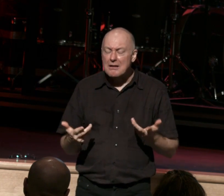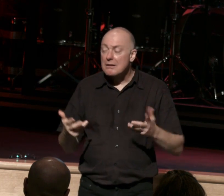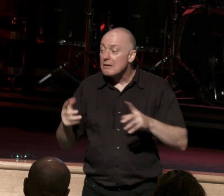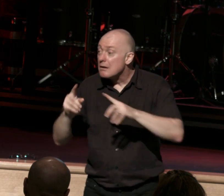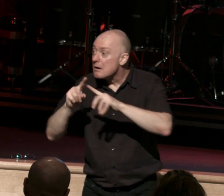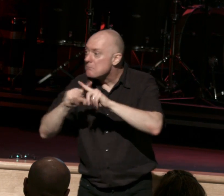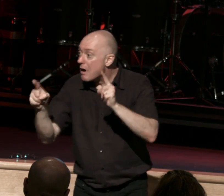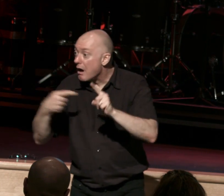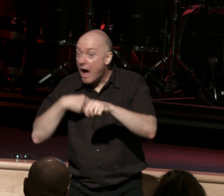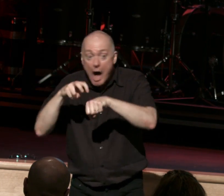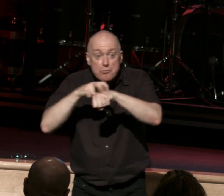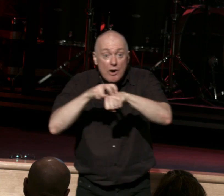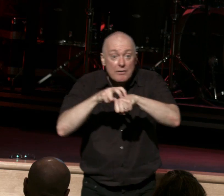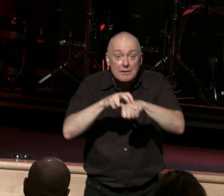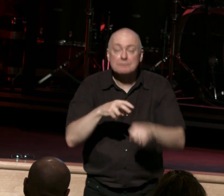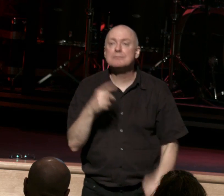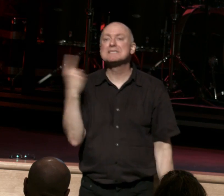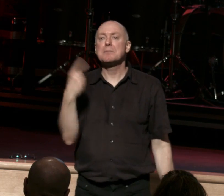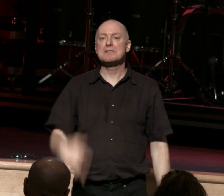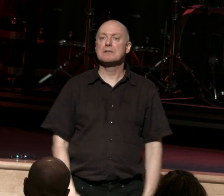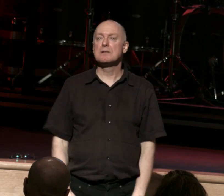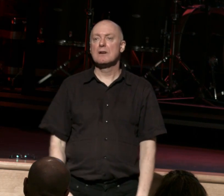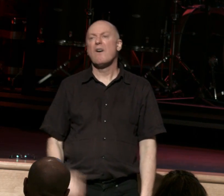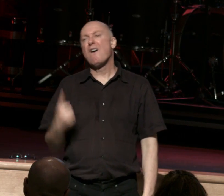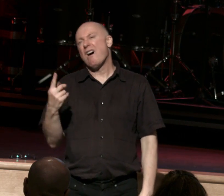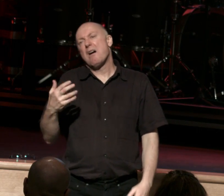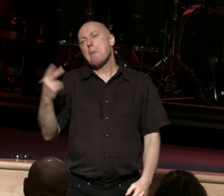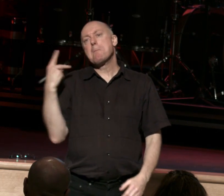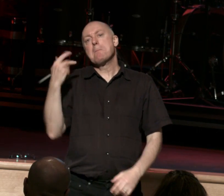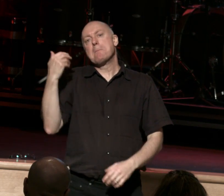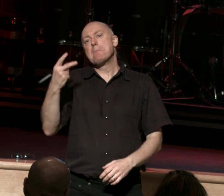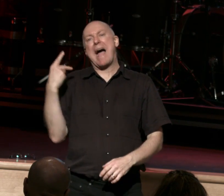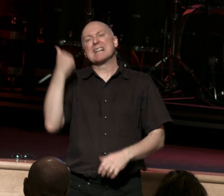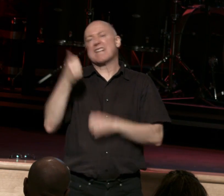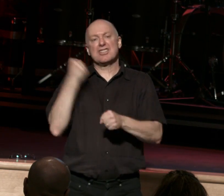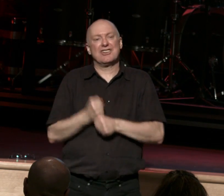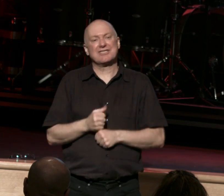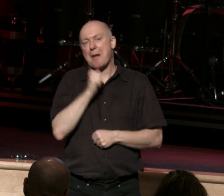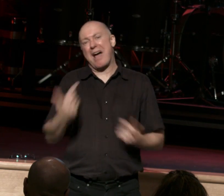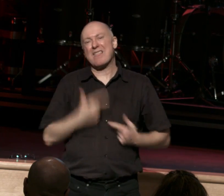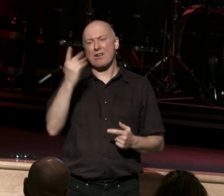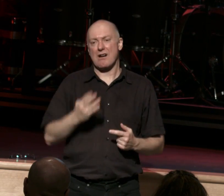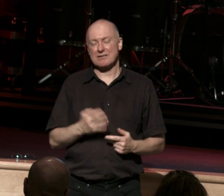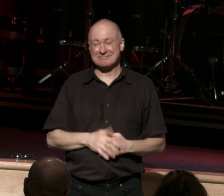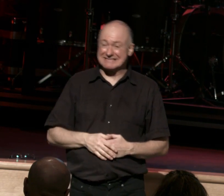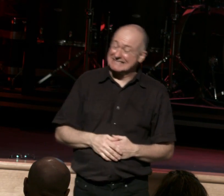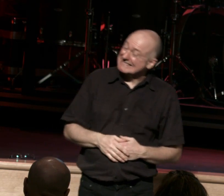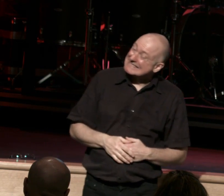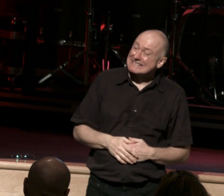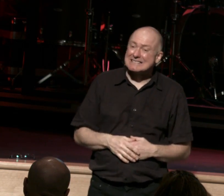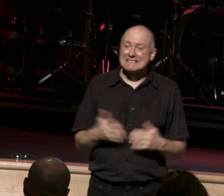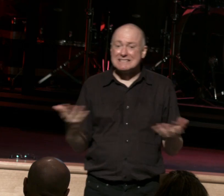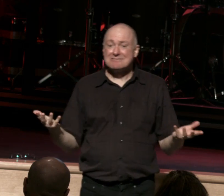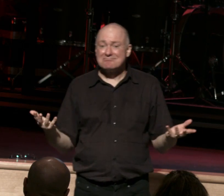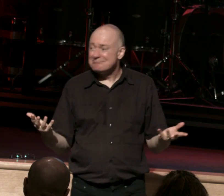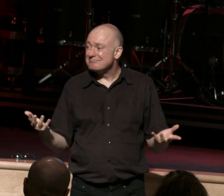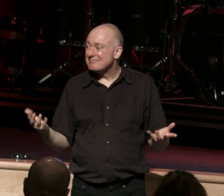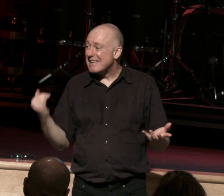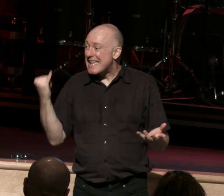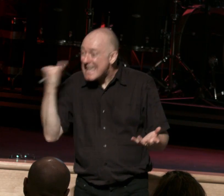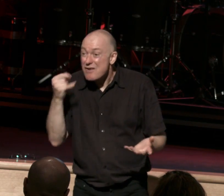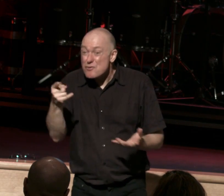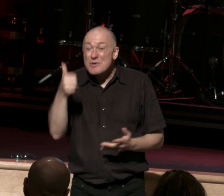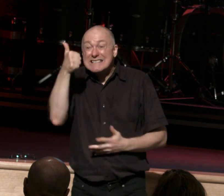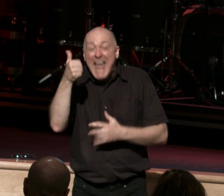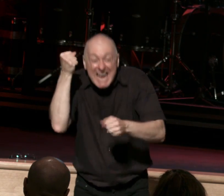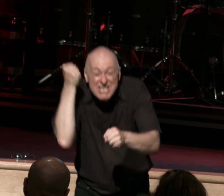But where I get scared of or nervous is when someone says, well, I had a bad decade. Now, I'm not putting a timeline in this. I'm just saying,